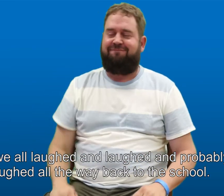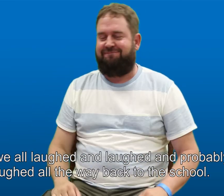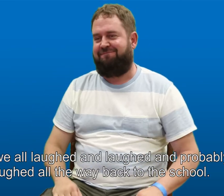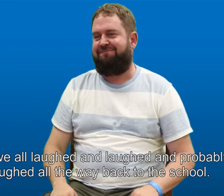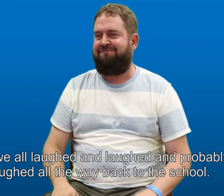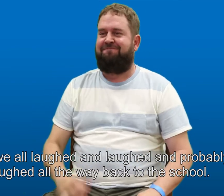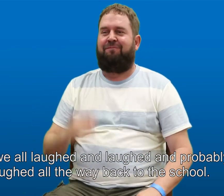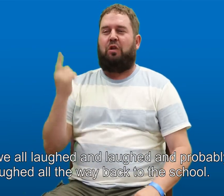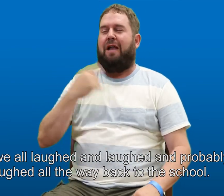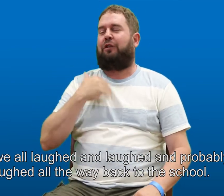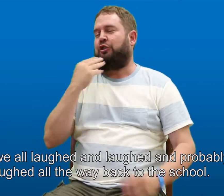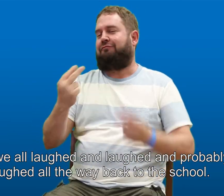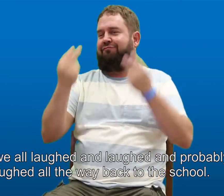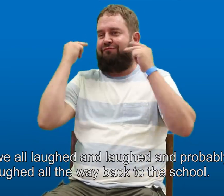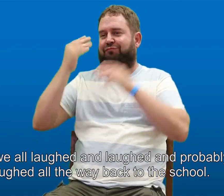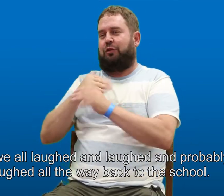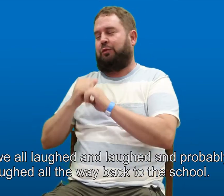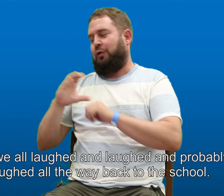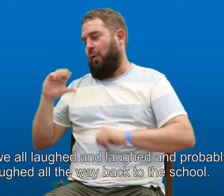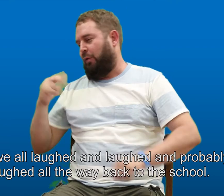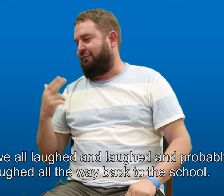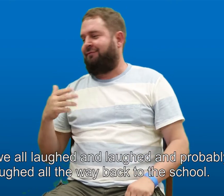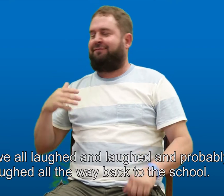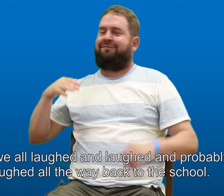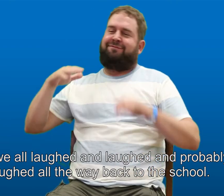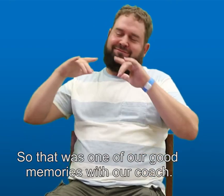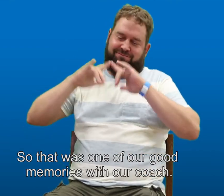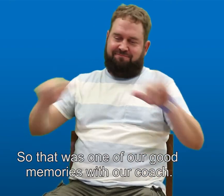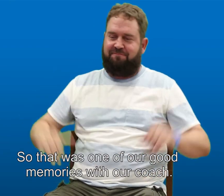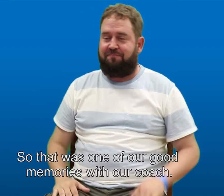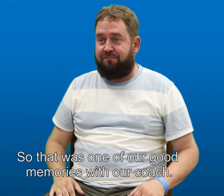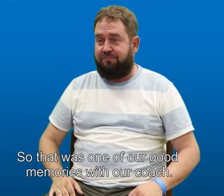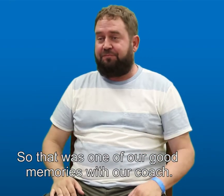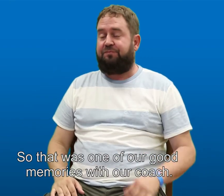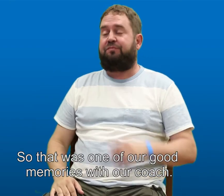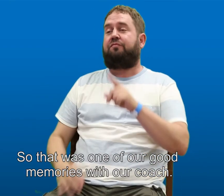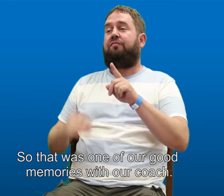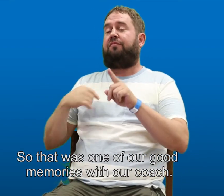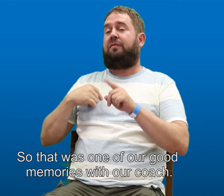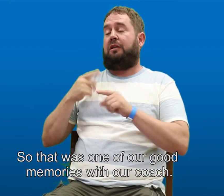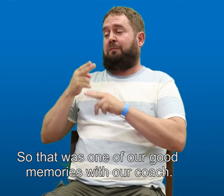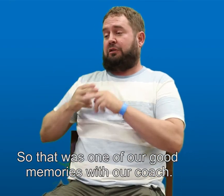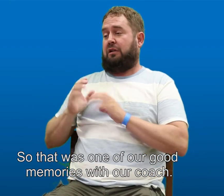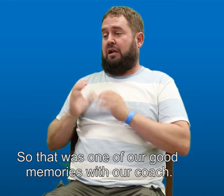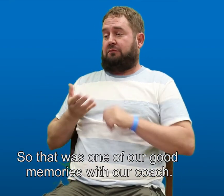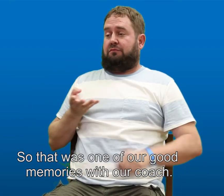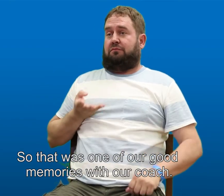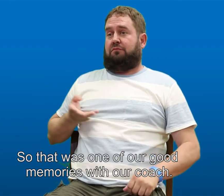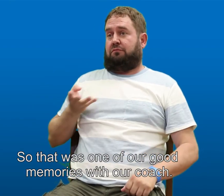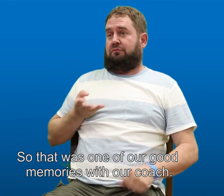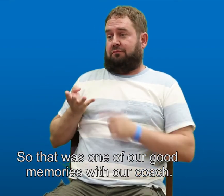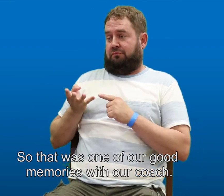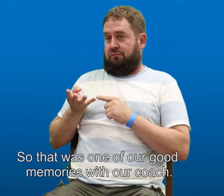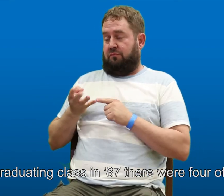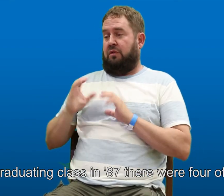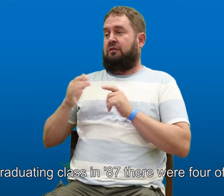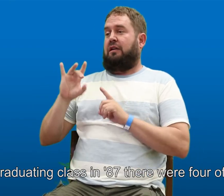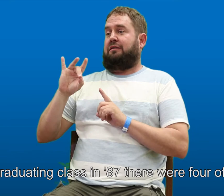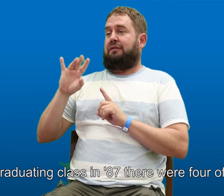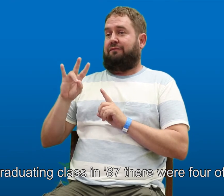laughed, and we probably laughed all the way back to the school a little now, so that was one of our good memories of our coach, and our graduating